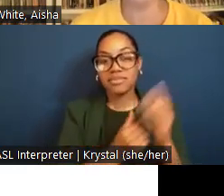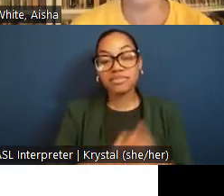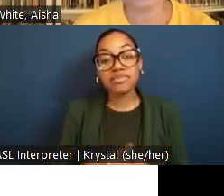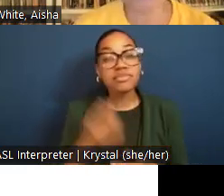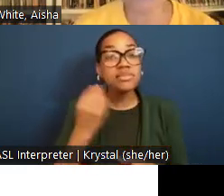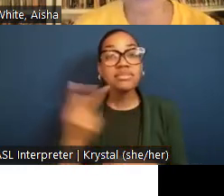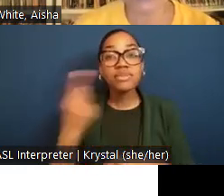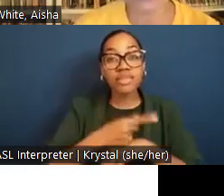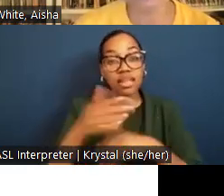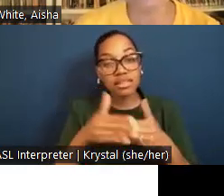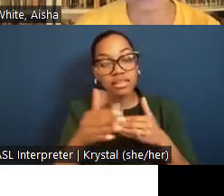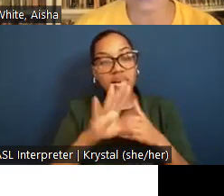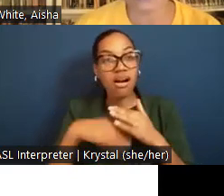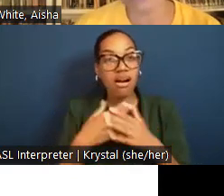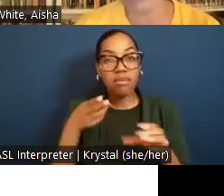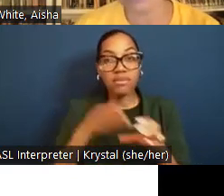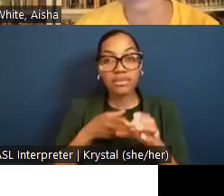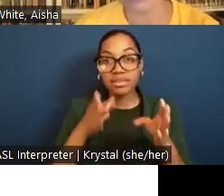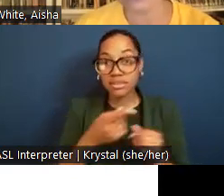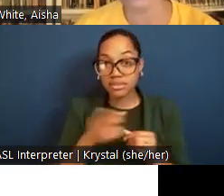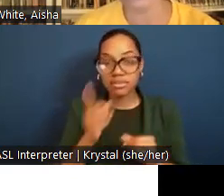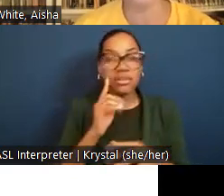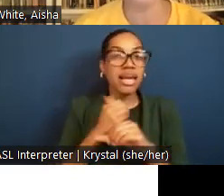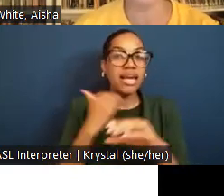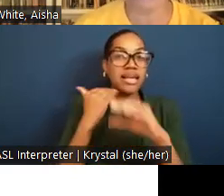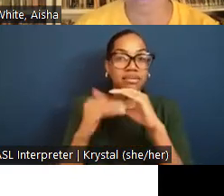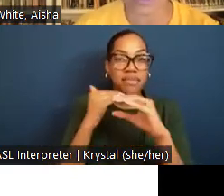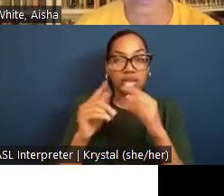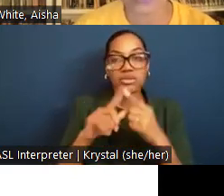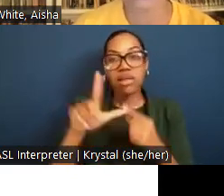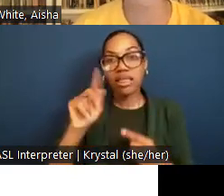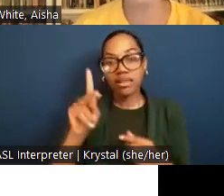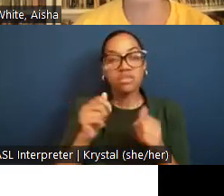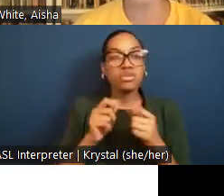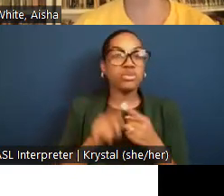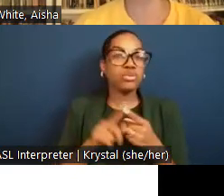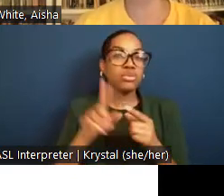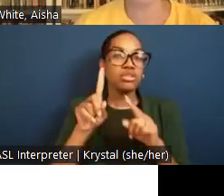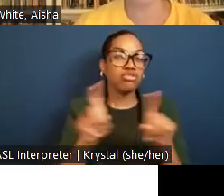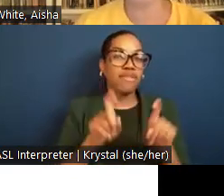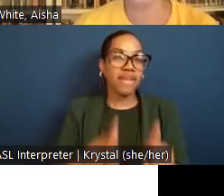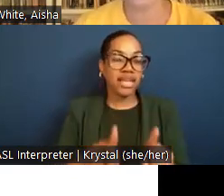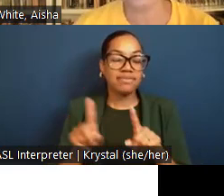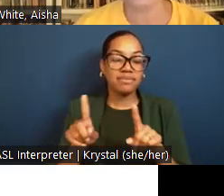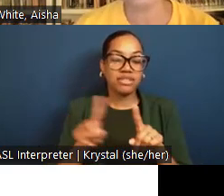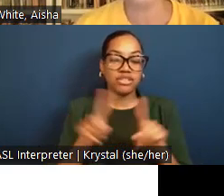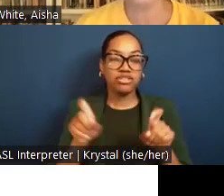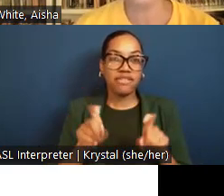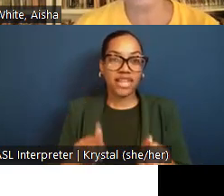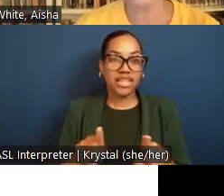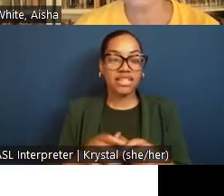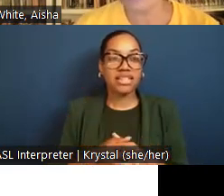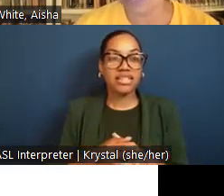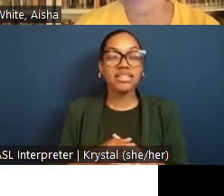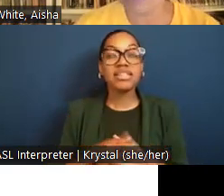all of the participants will receive an email with a link to a longer survey. If you complete the survey, you're entered